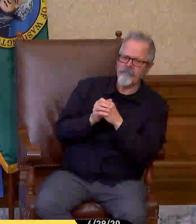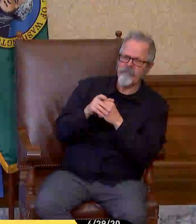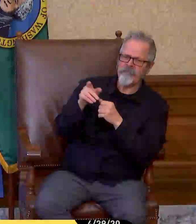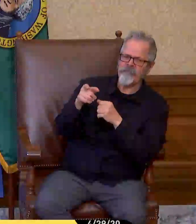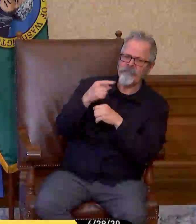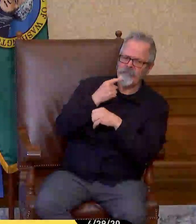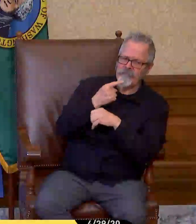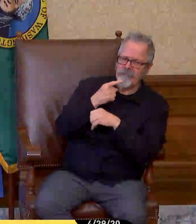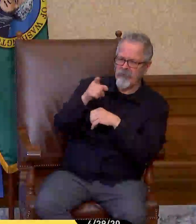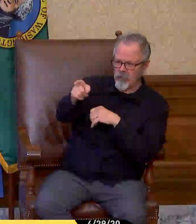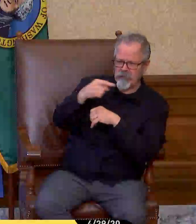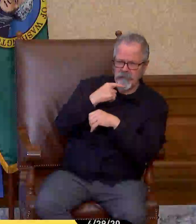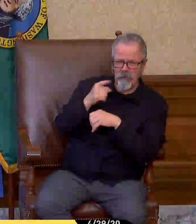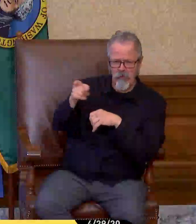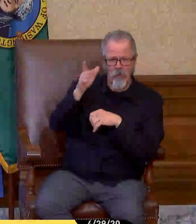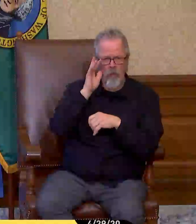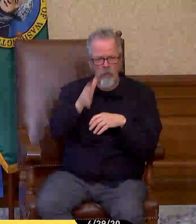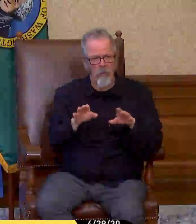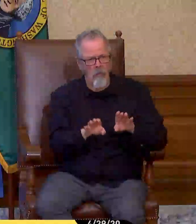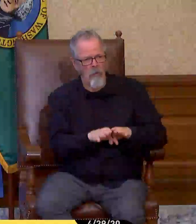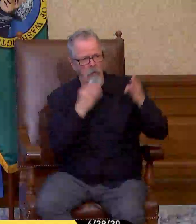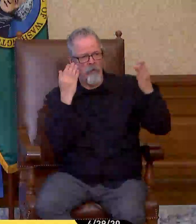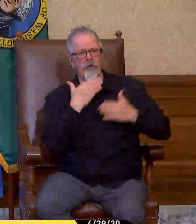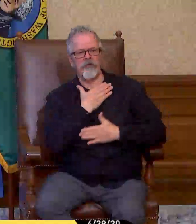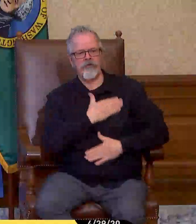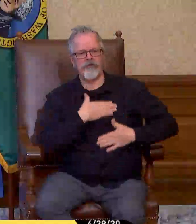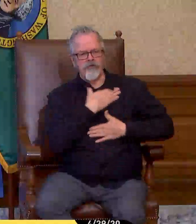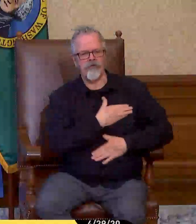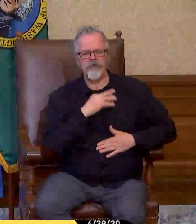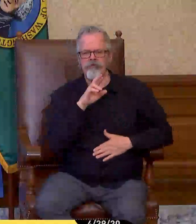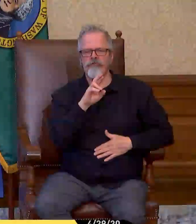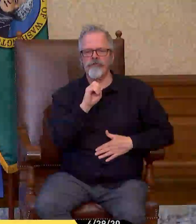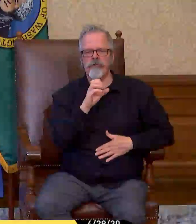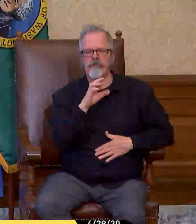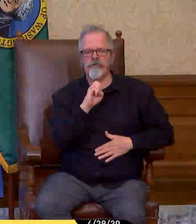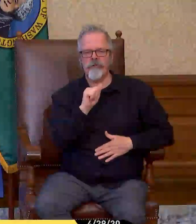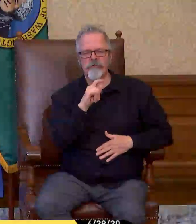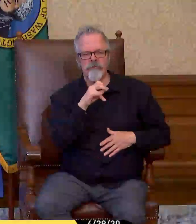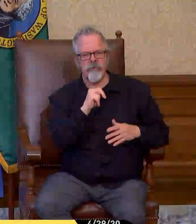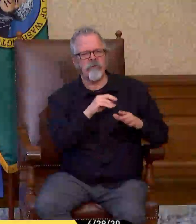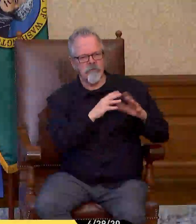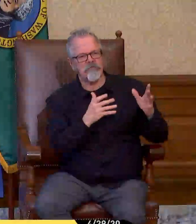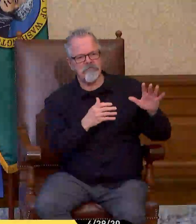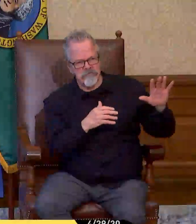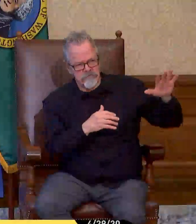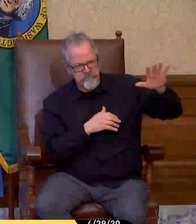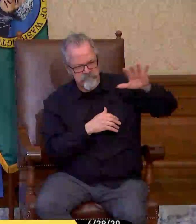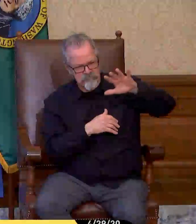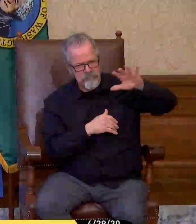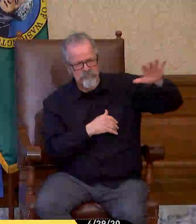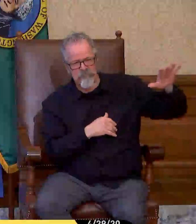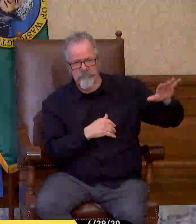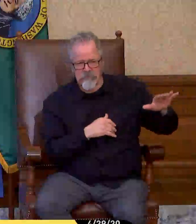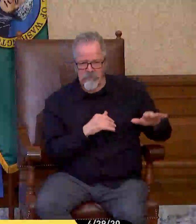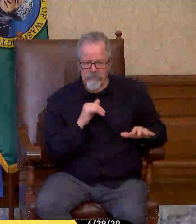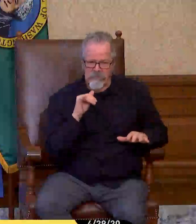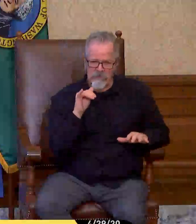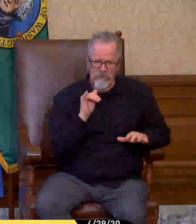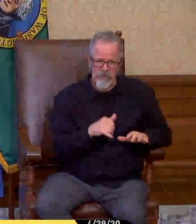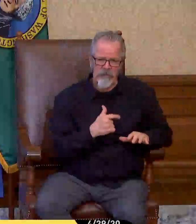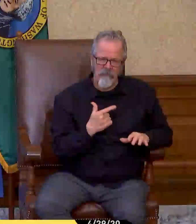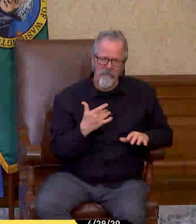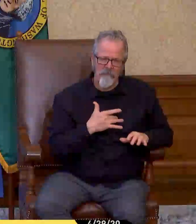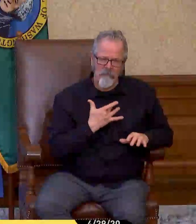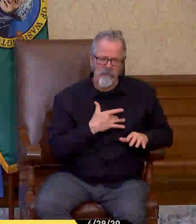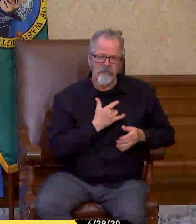are areas where we saw, even when the risk was known, we saw hundreds of people up at Rattlesnake. We saw hundreds of people